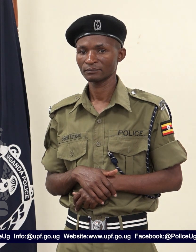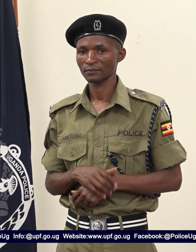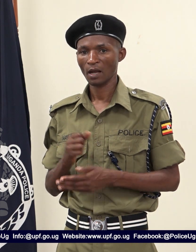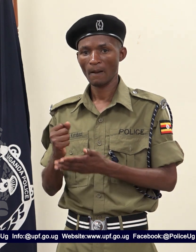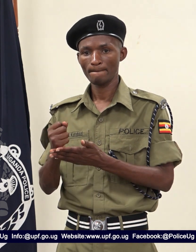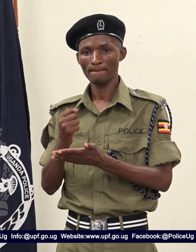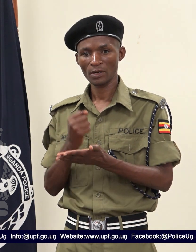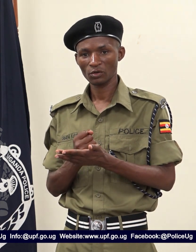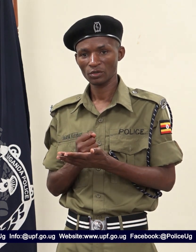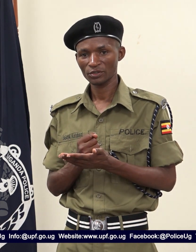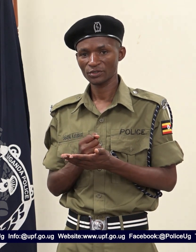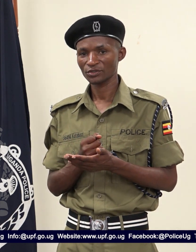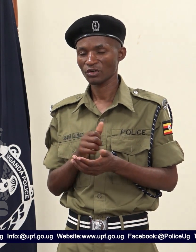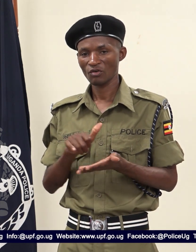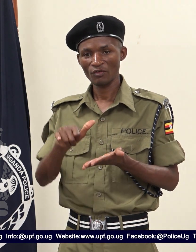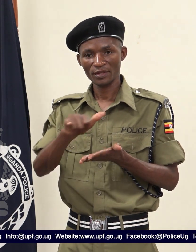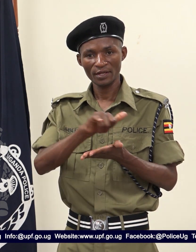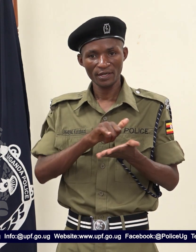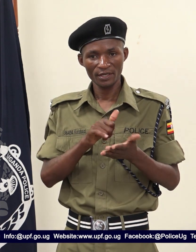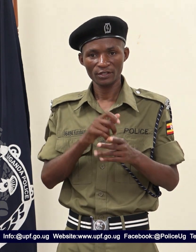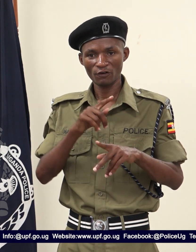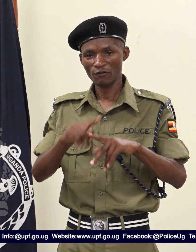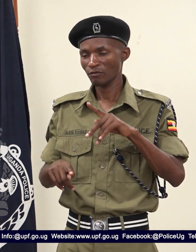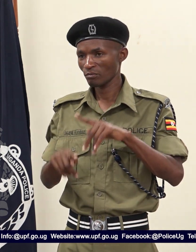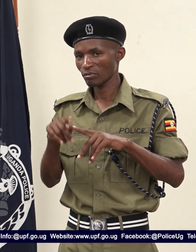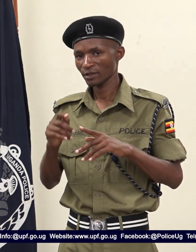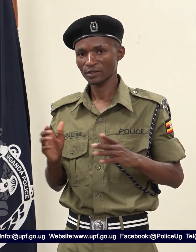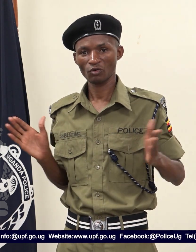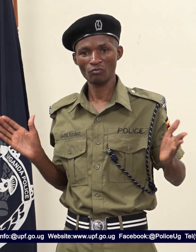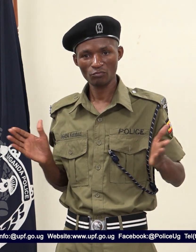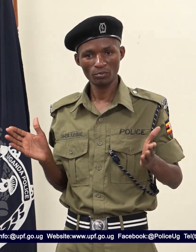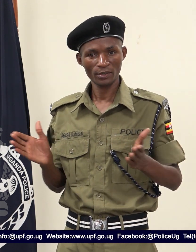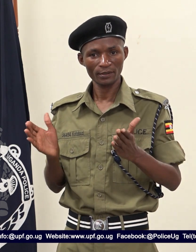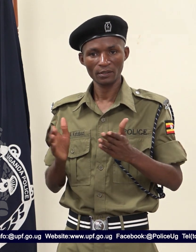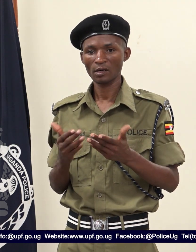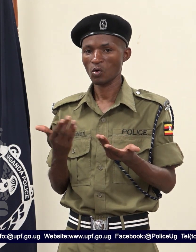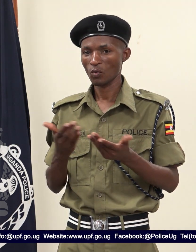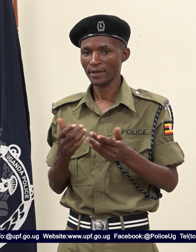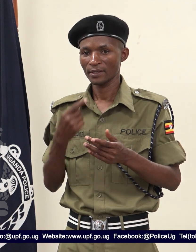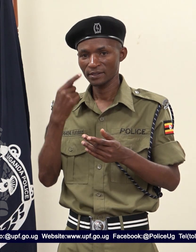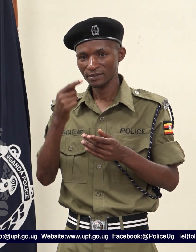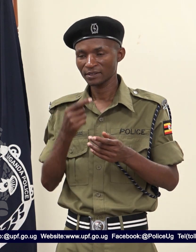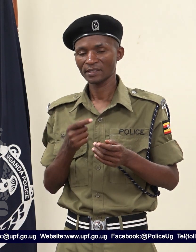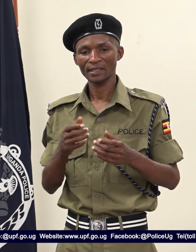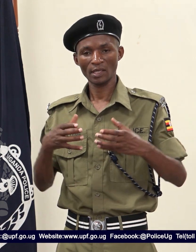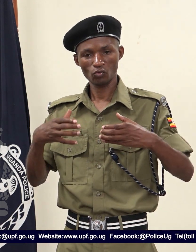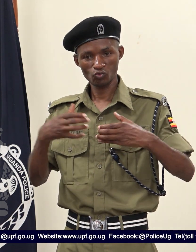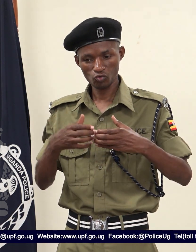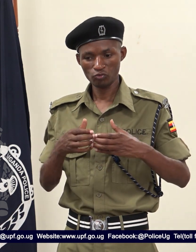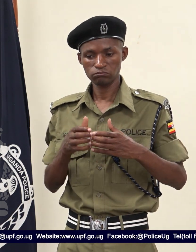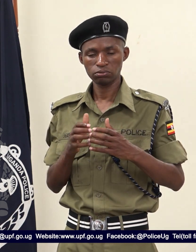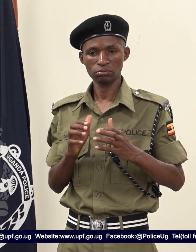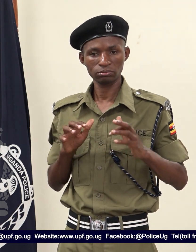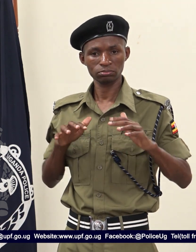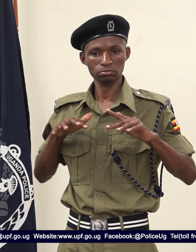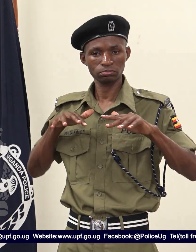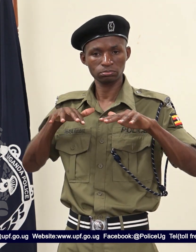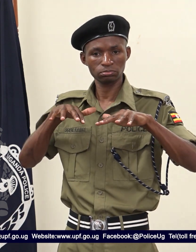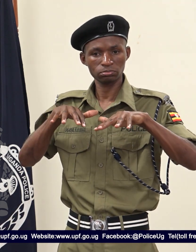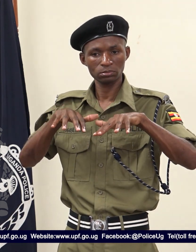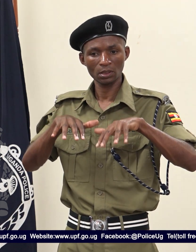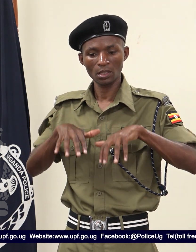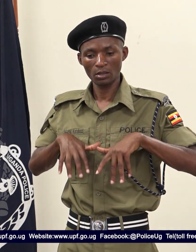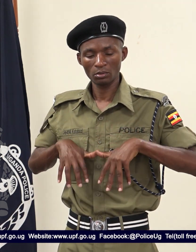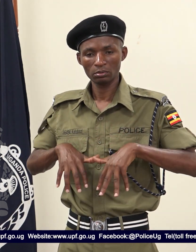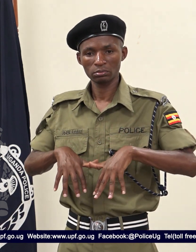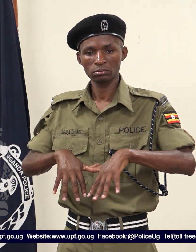Because of the nature of the political mobilization, where you find a convoy is moving at snail pace